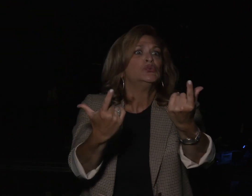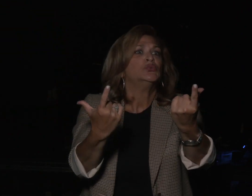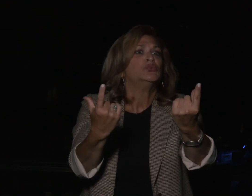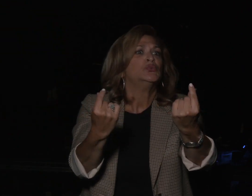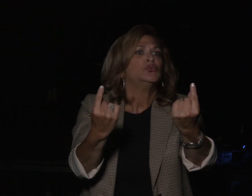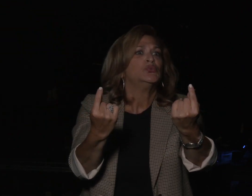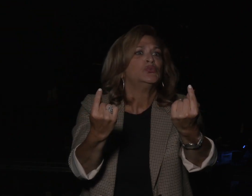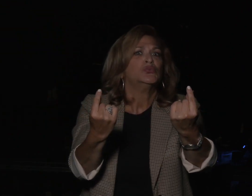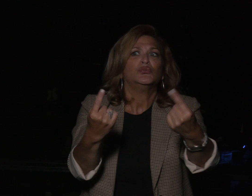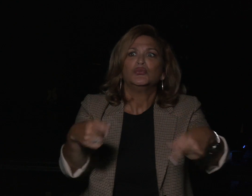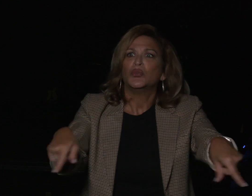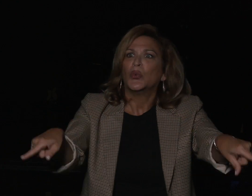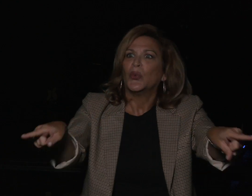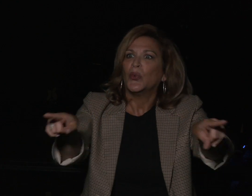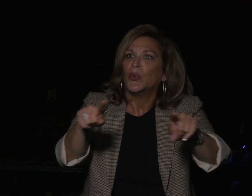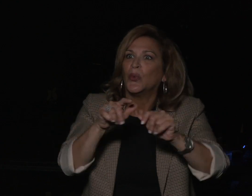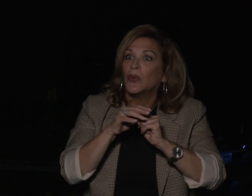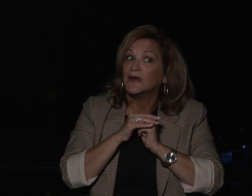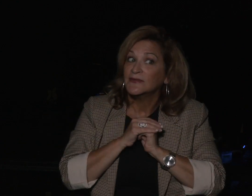what would you do with it?